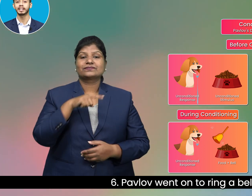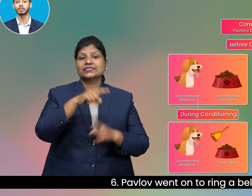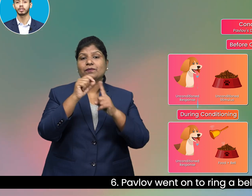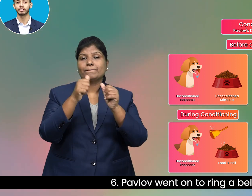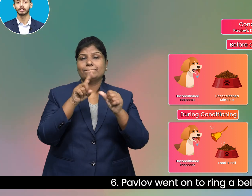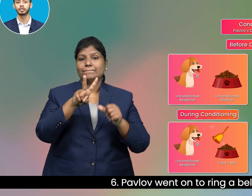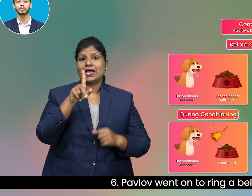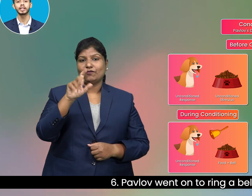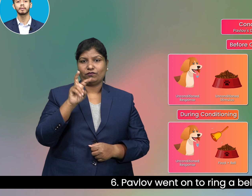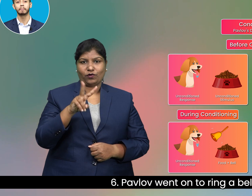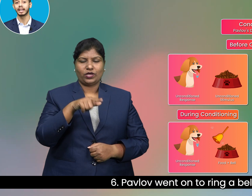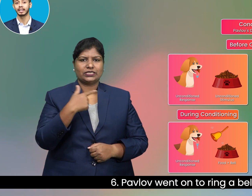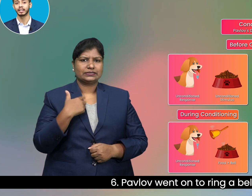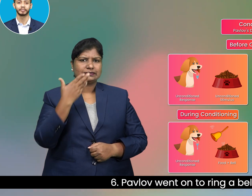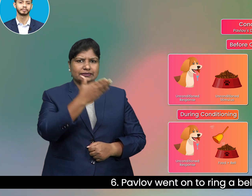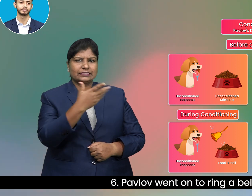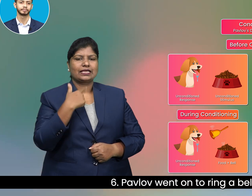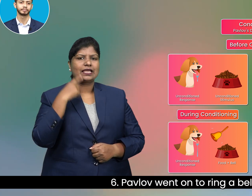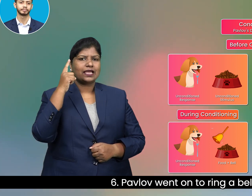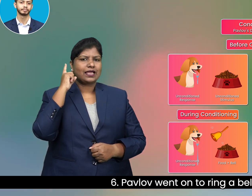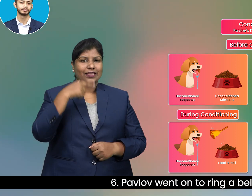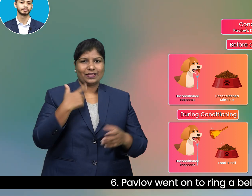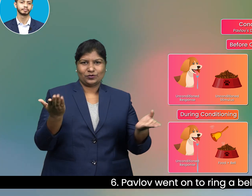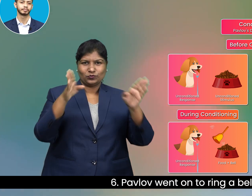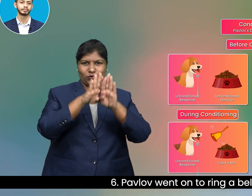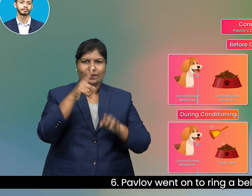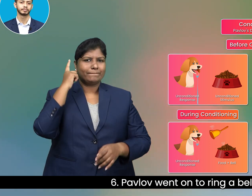Pavlov went on to ring a bell